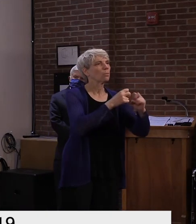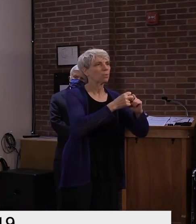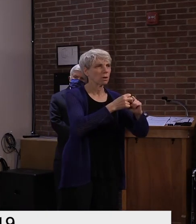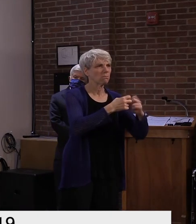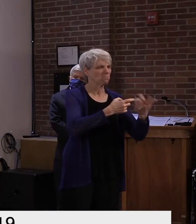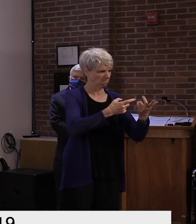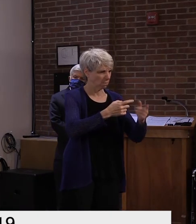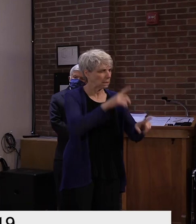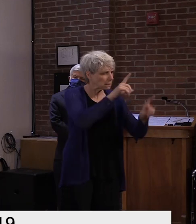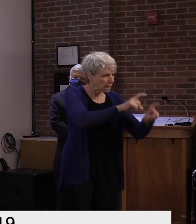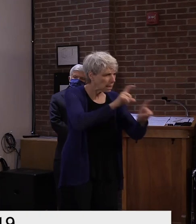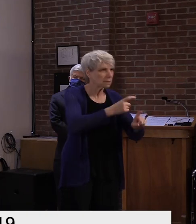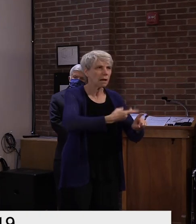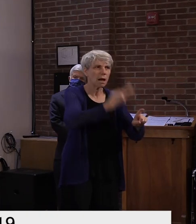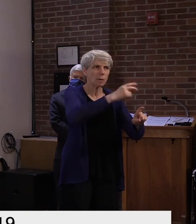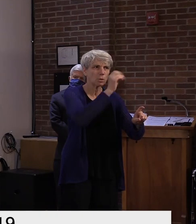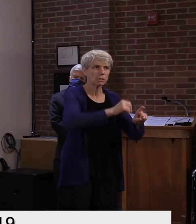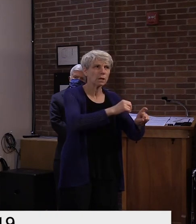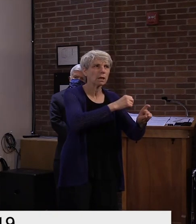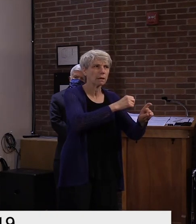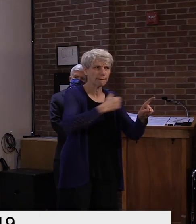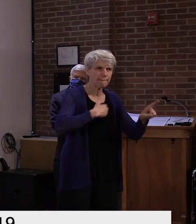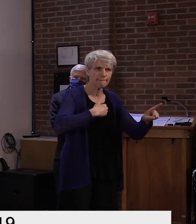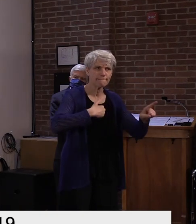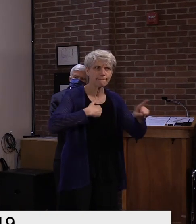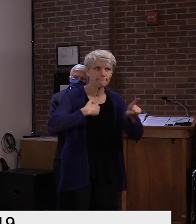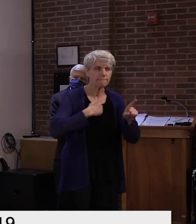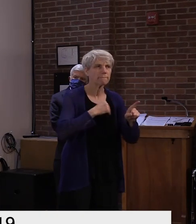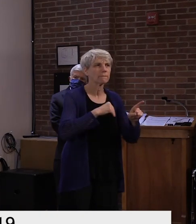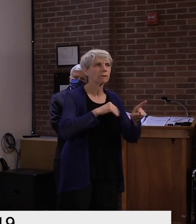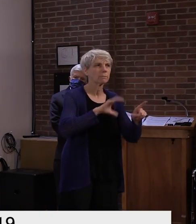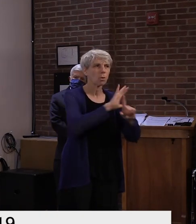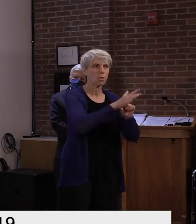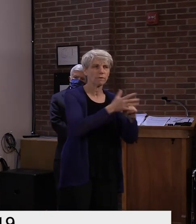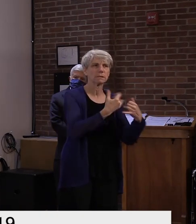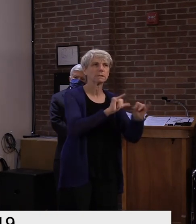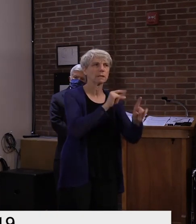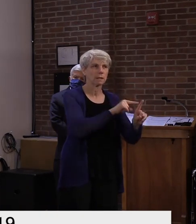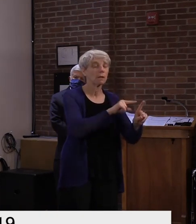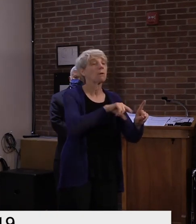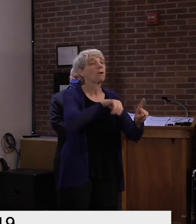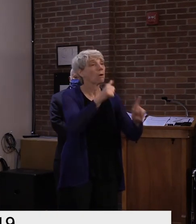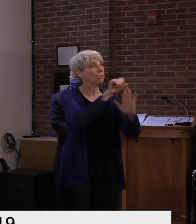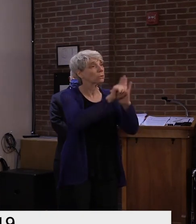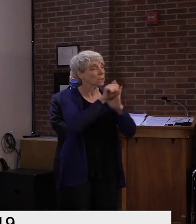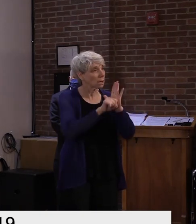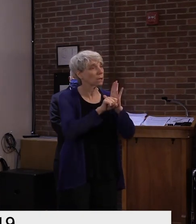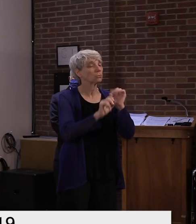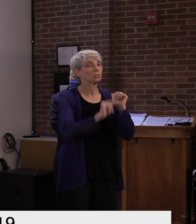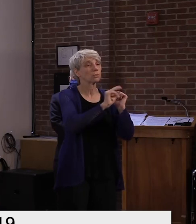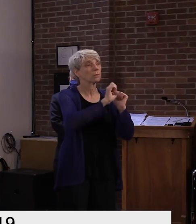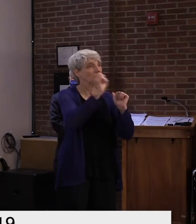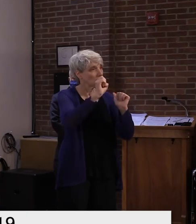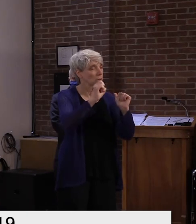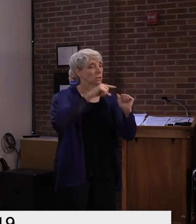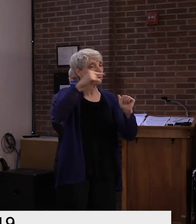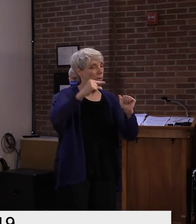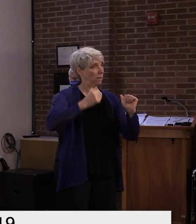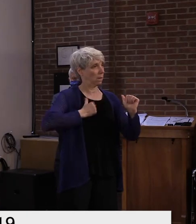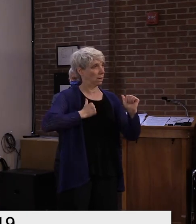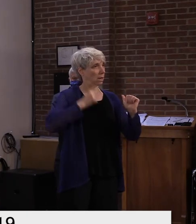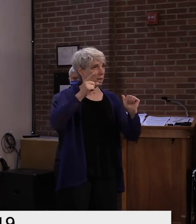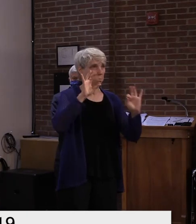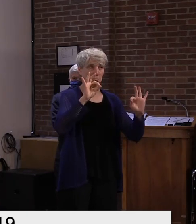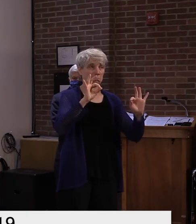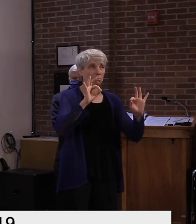positivity rates and some of their test results in recent weeks. But otherwise, the region is performing quite well, and the trends, again, are continuing to